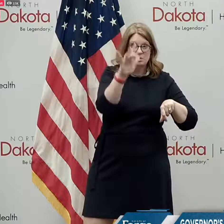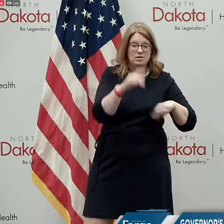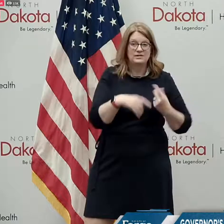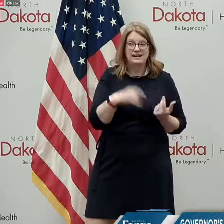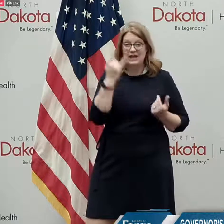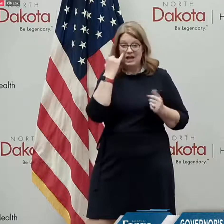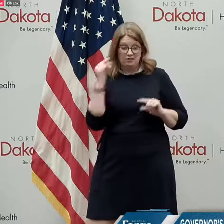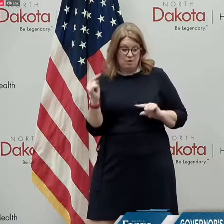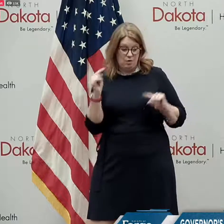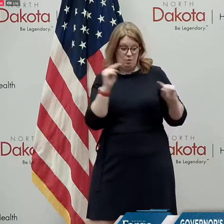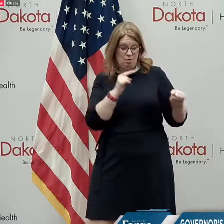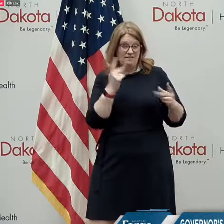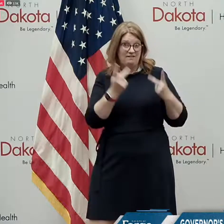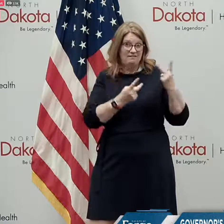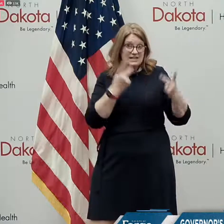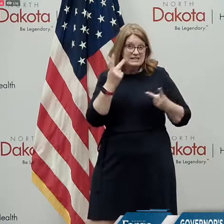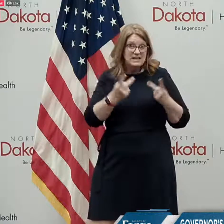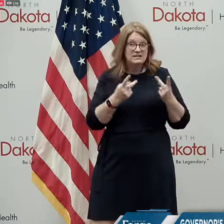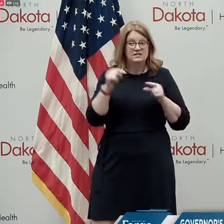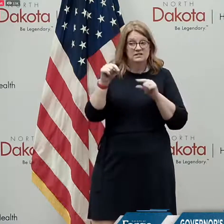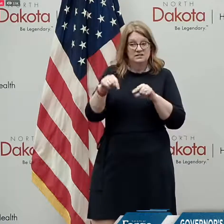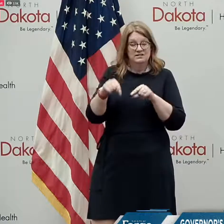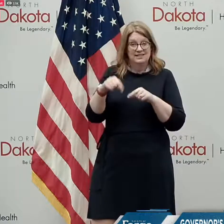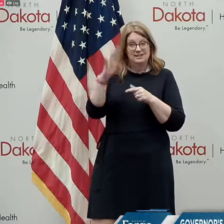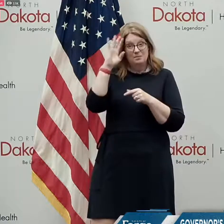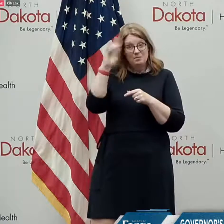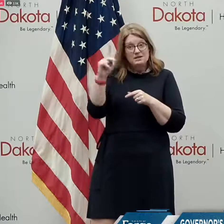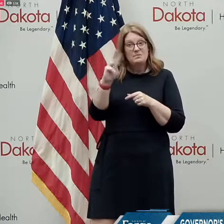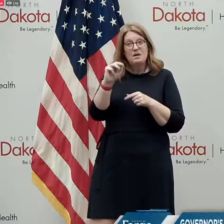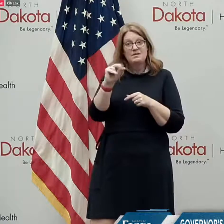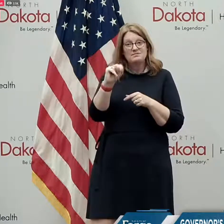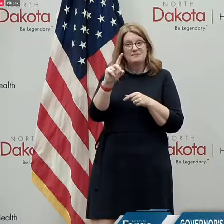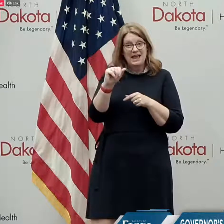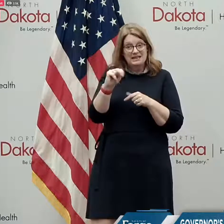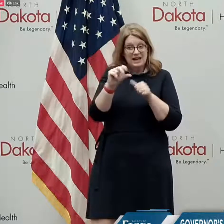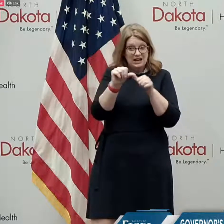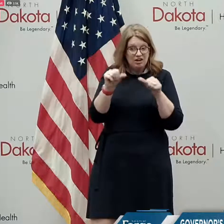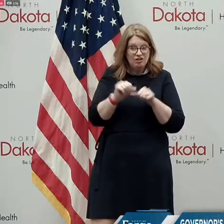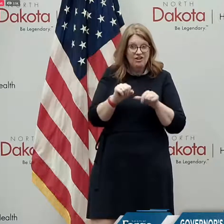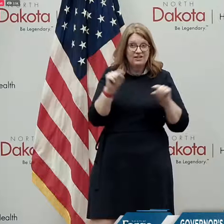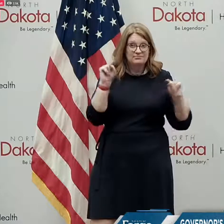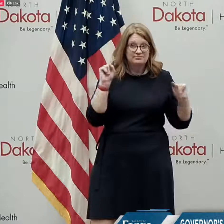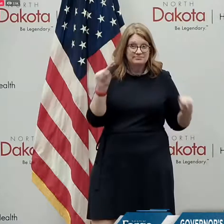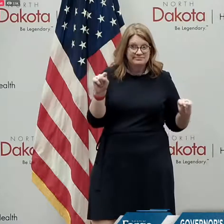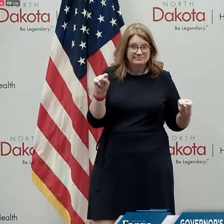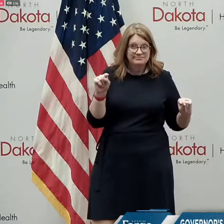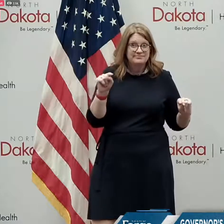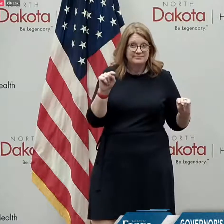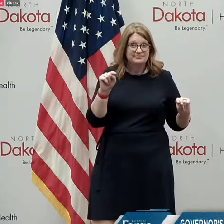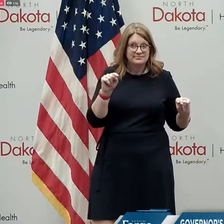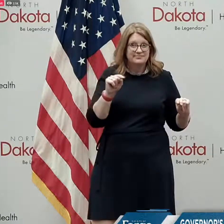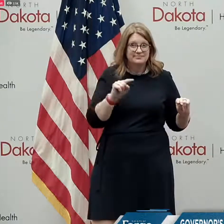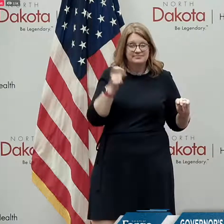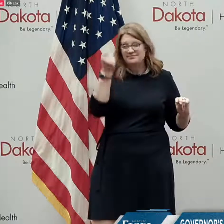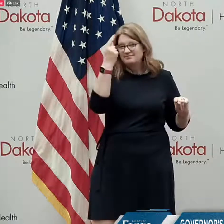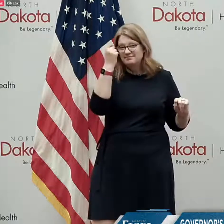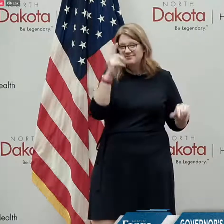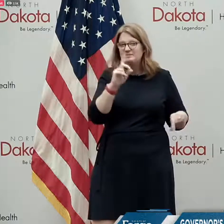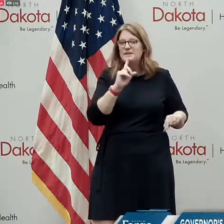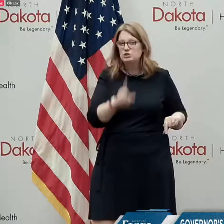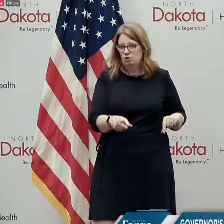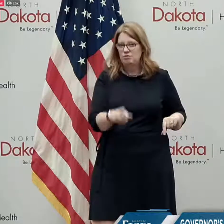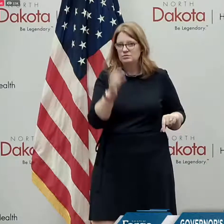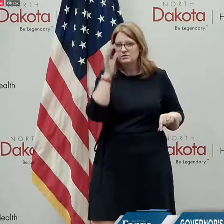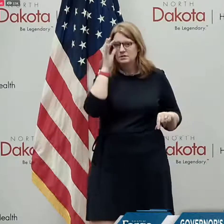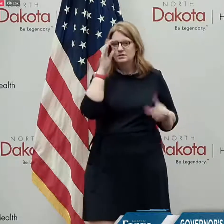or Mandan or Dickinson, same as well, to be sure to again